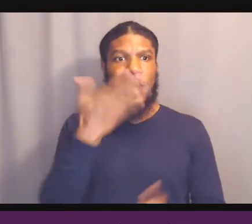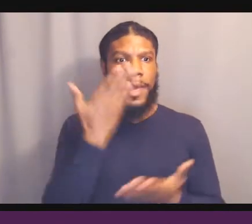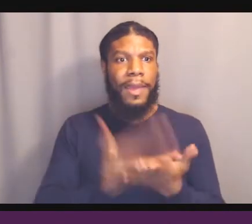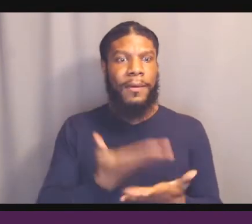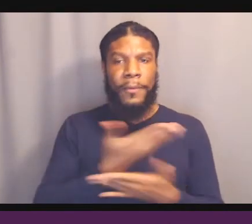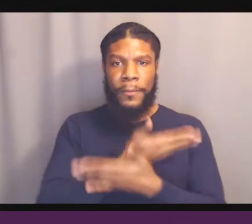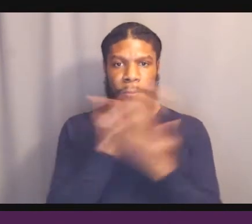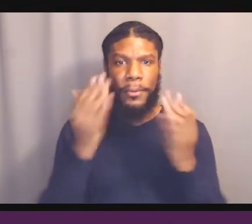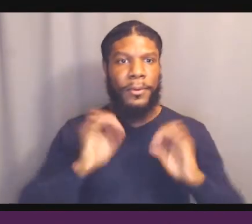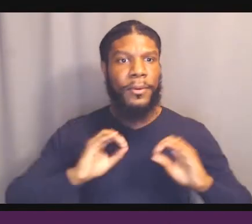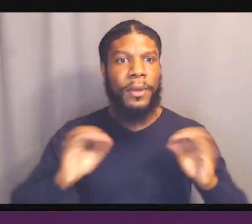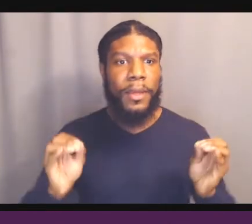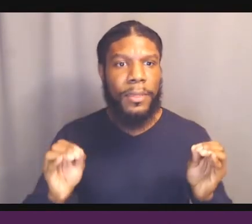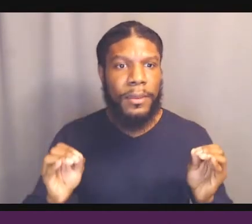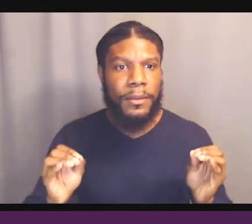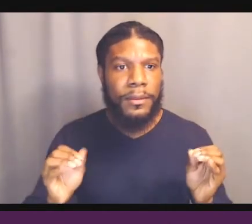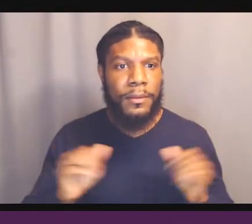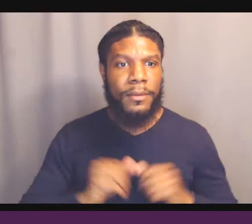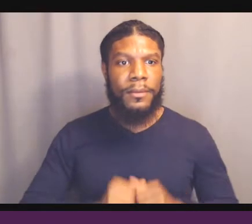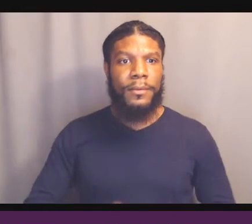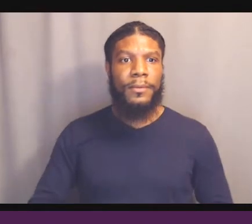the lives they're encountering.